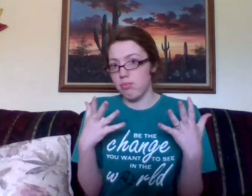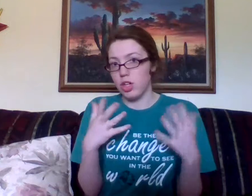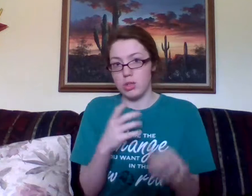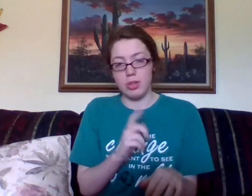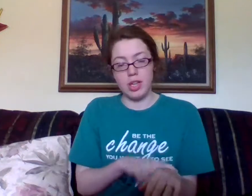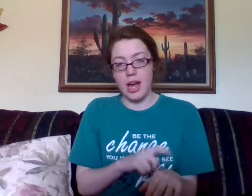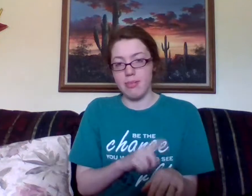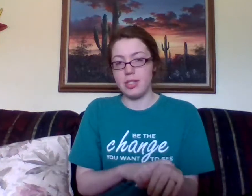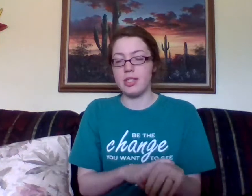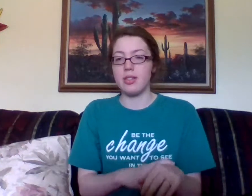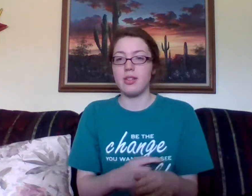multiple times.